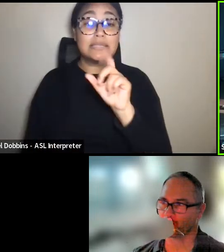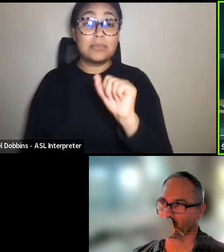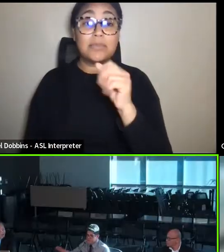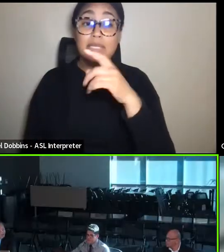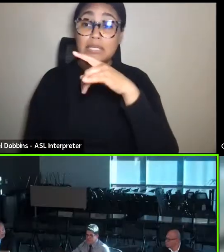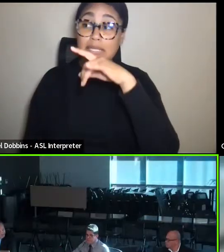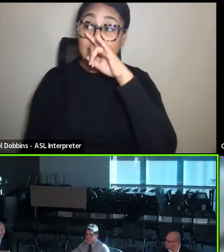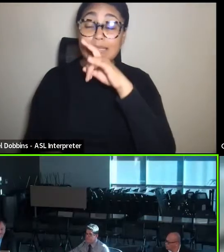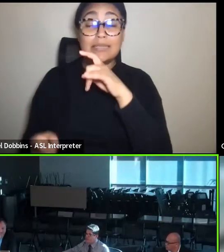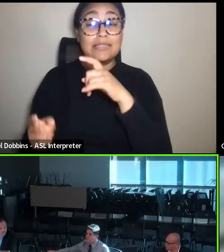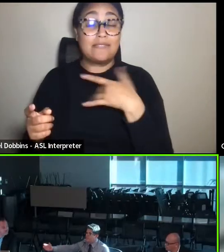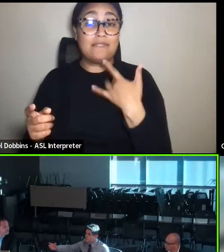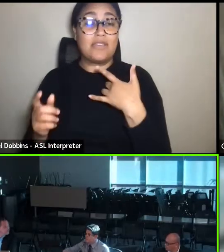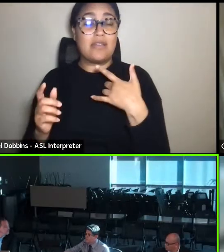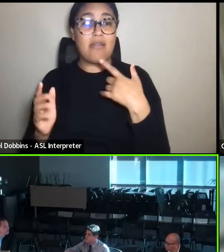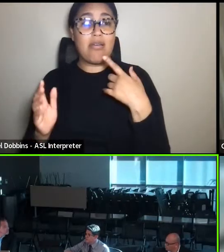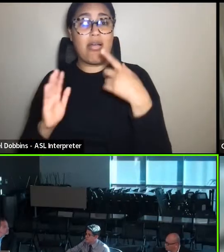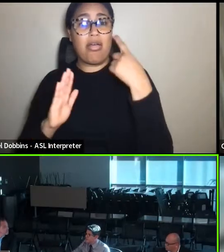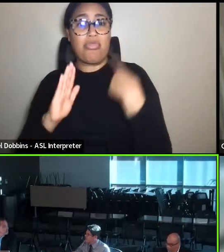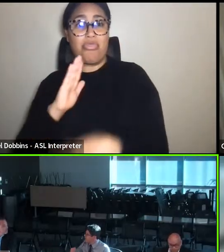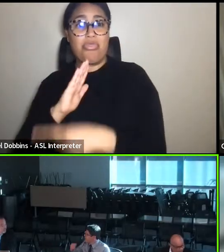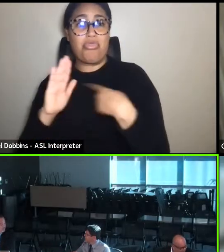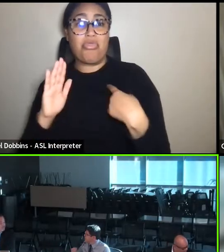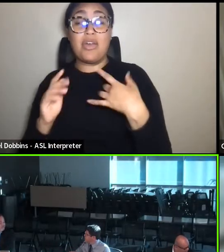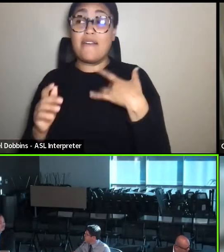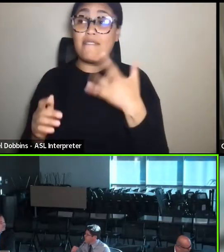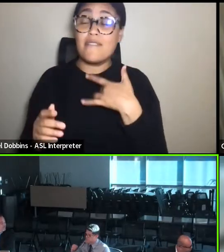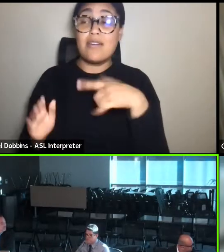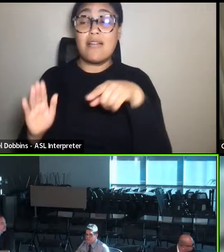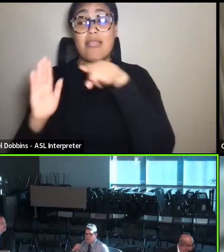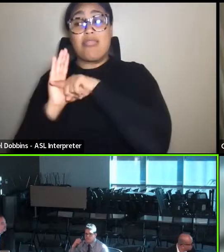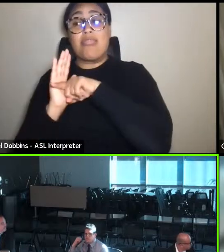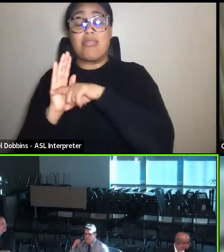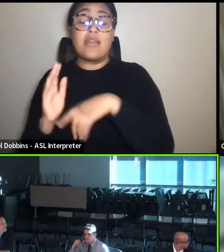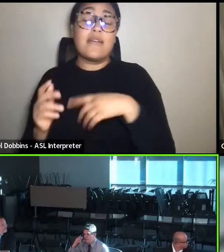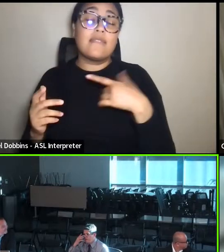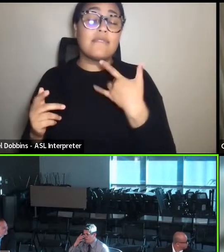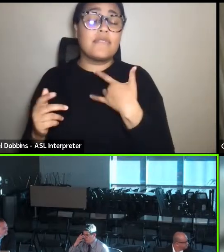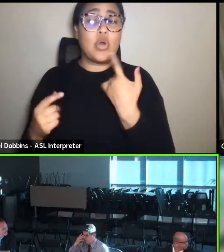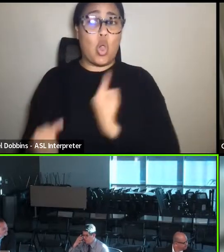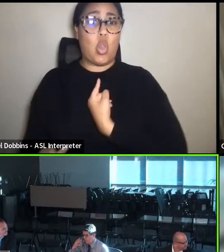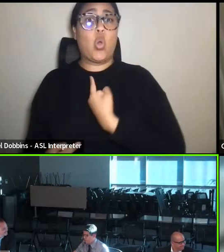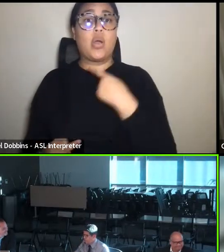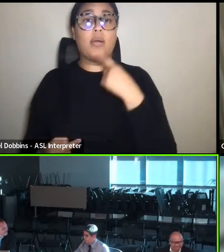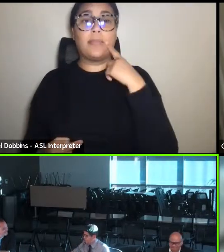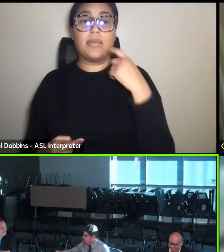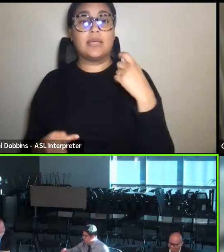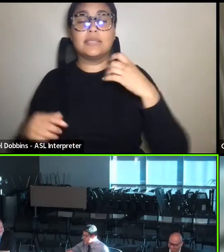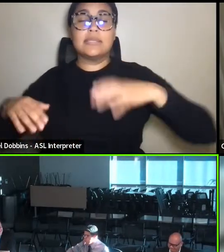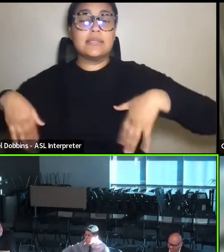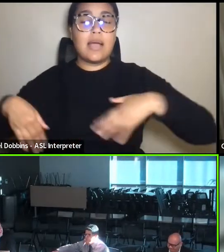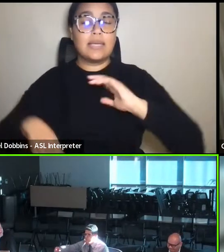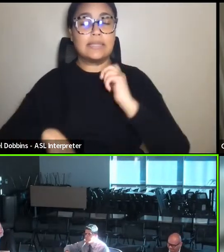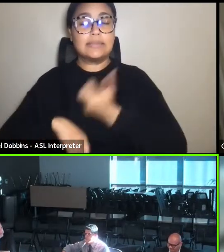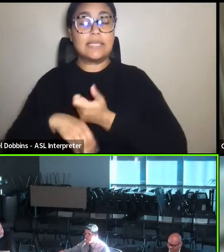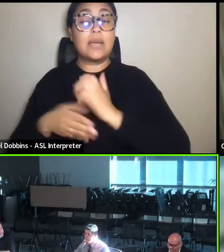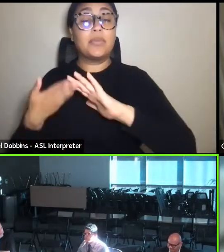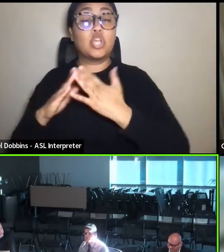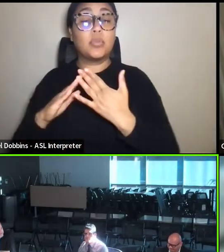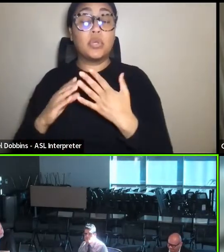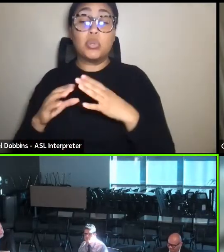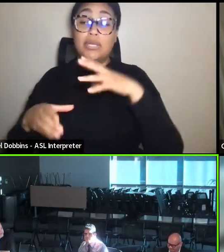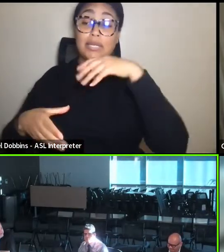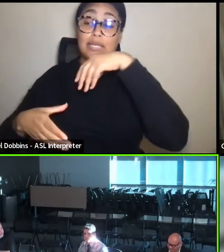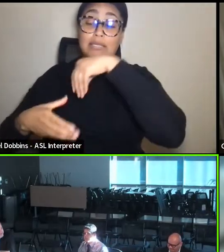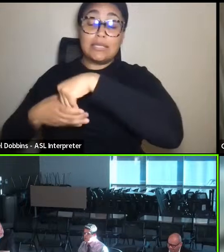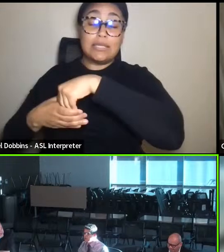and stigmatized because they're not included. There's no intentional creation of community building in